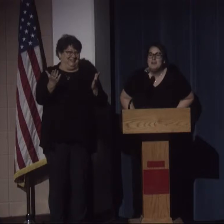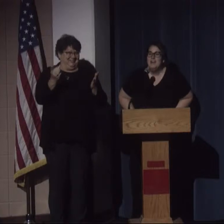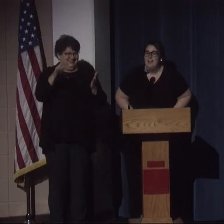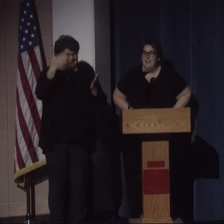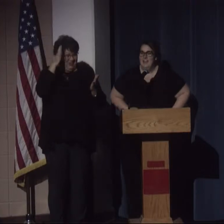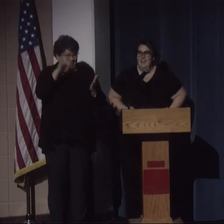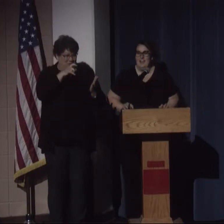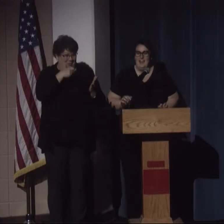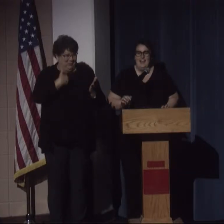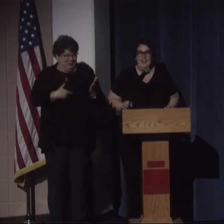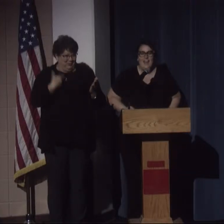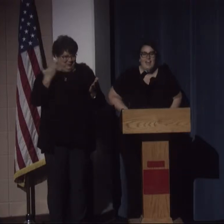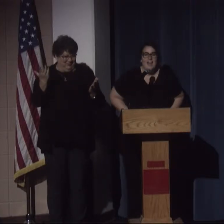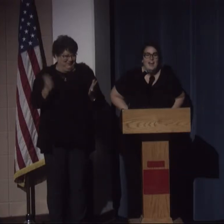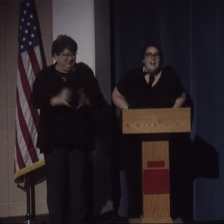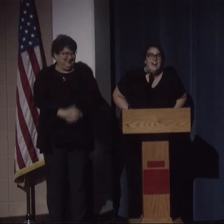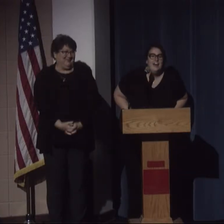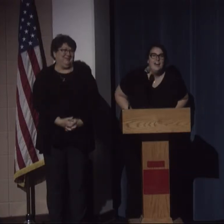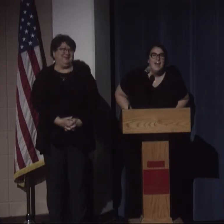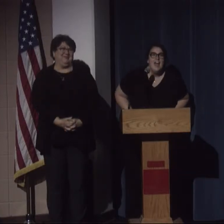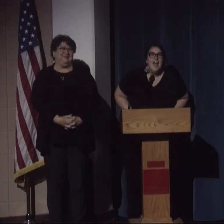know me.